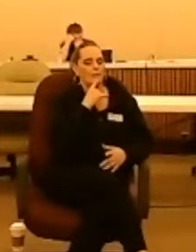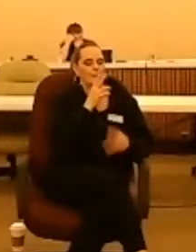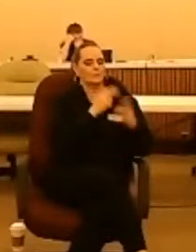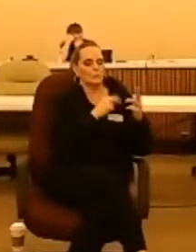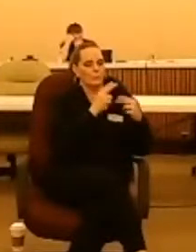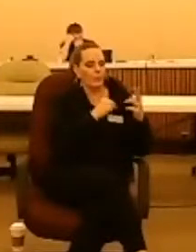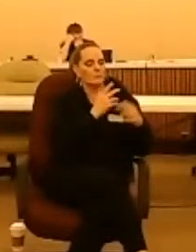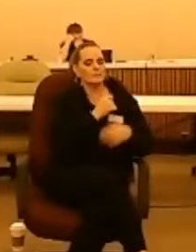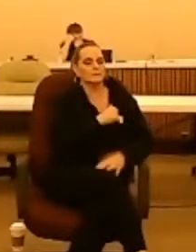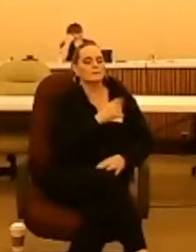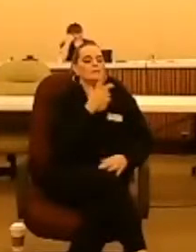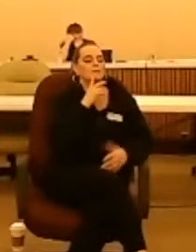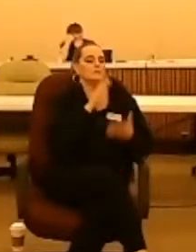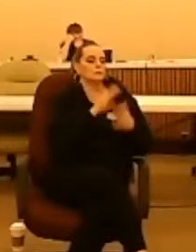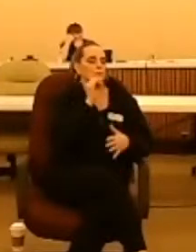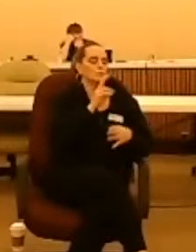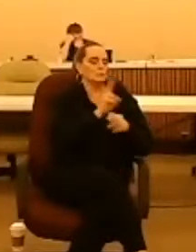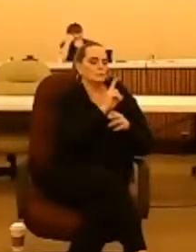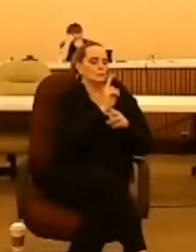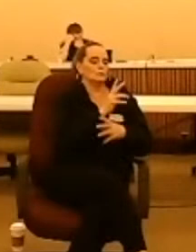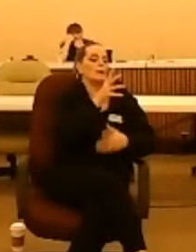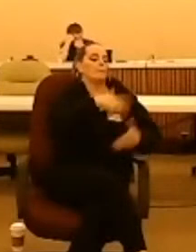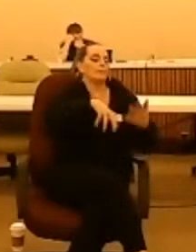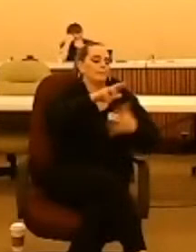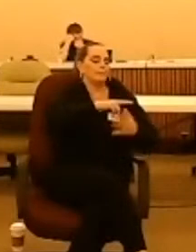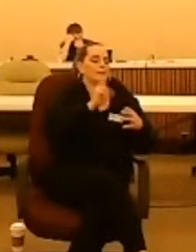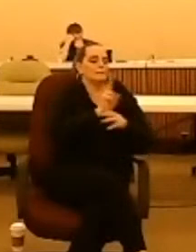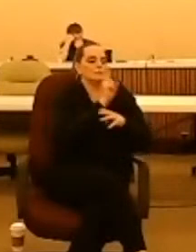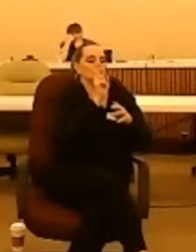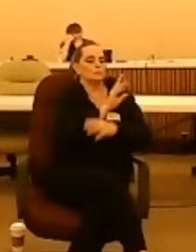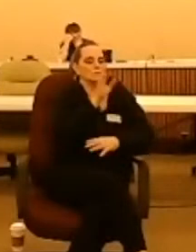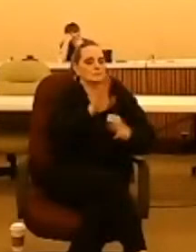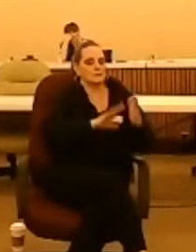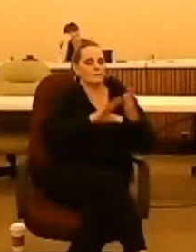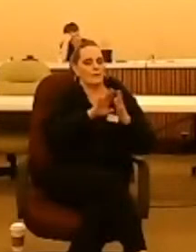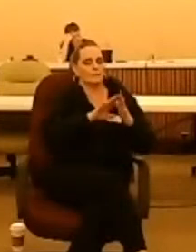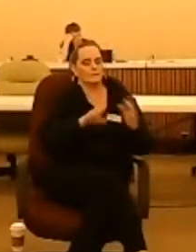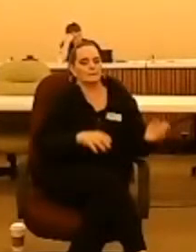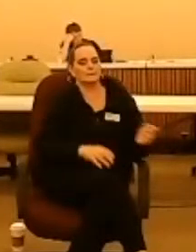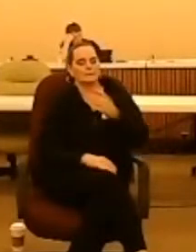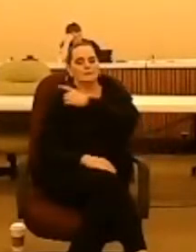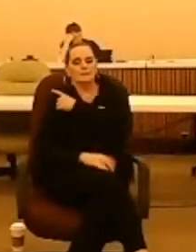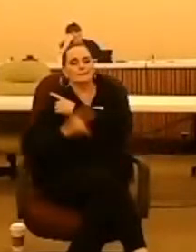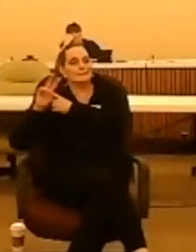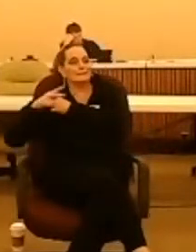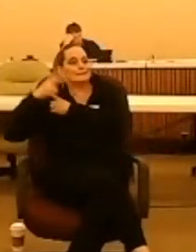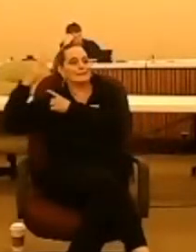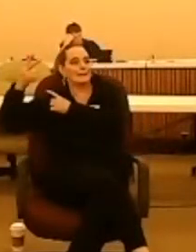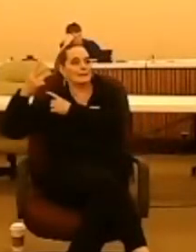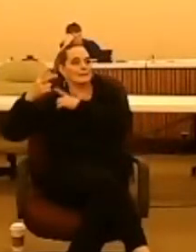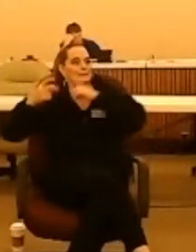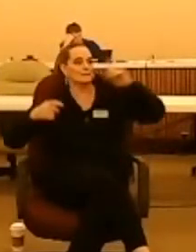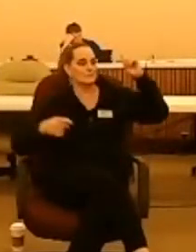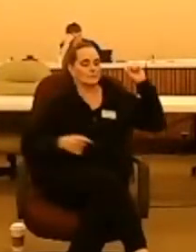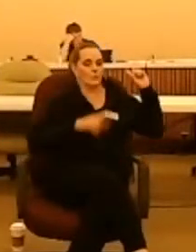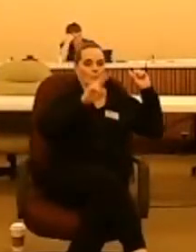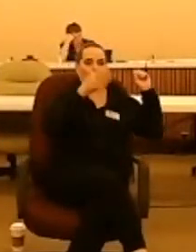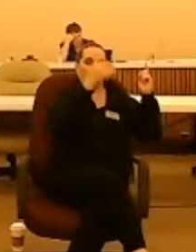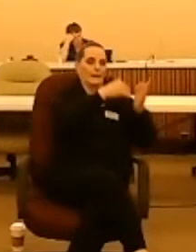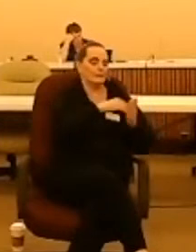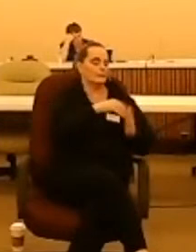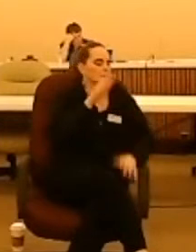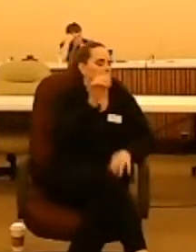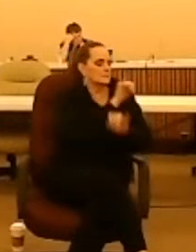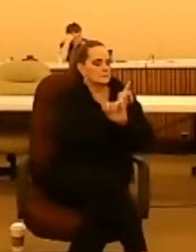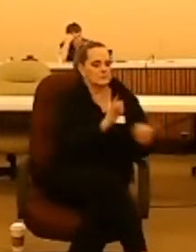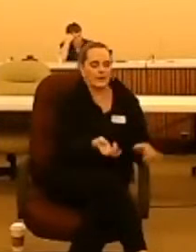use of its proposed mixed-use development. Seconded. So again, same 12 bullets